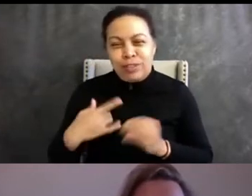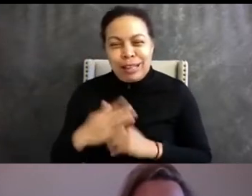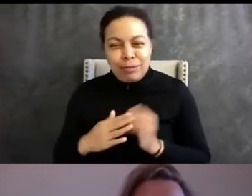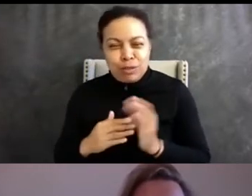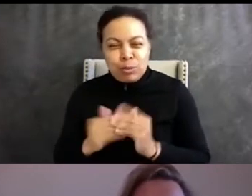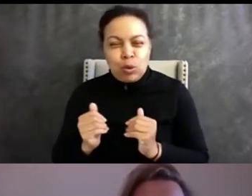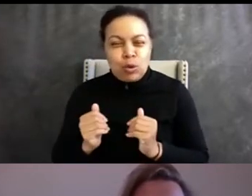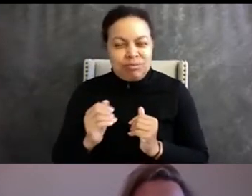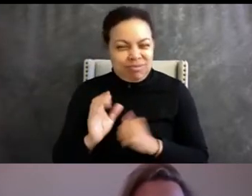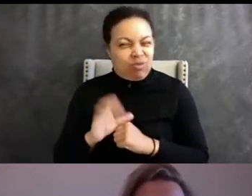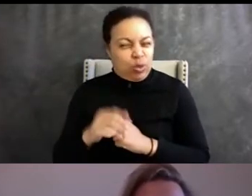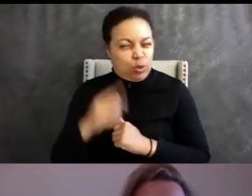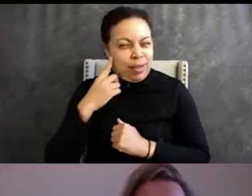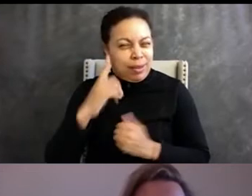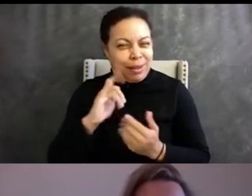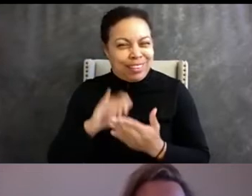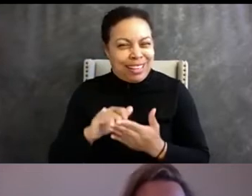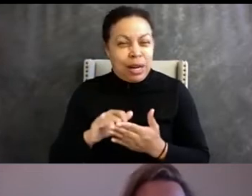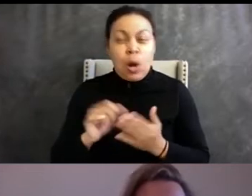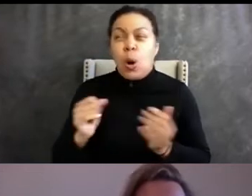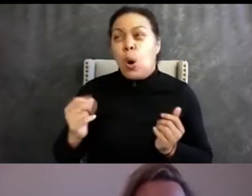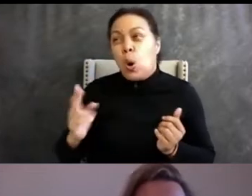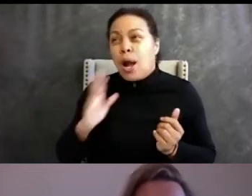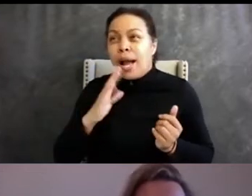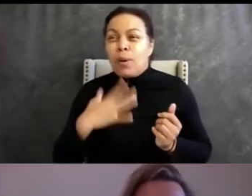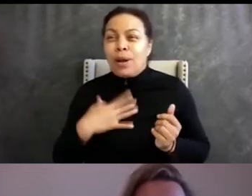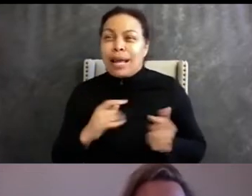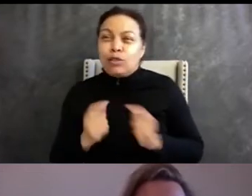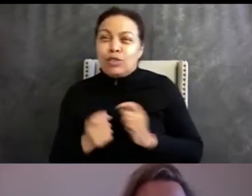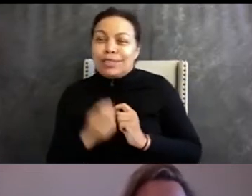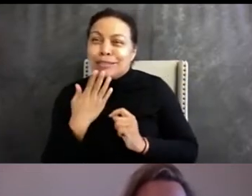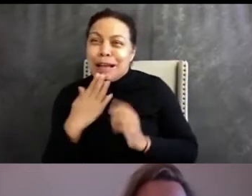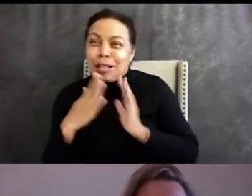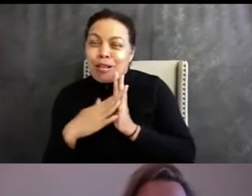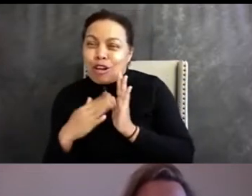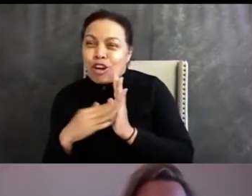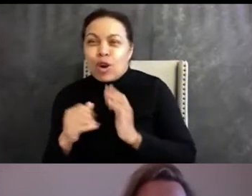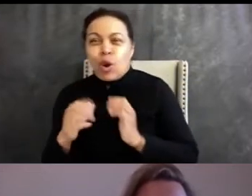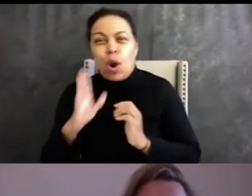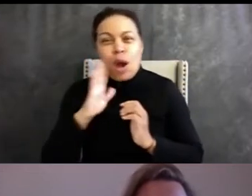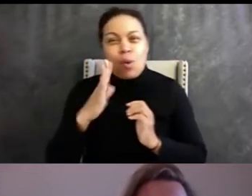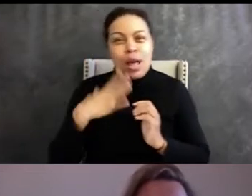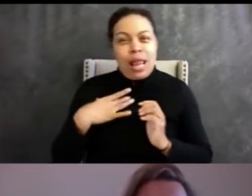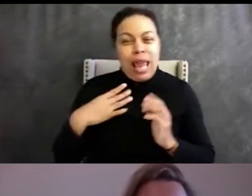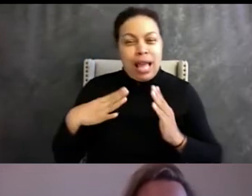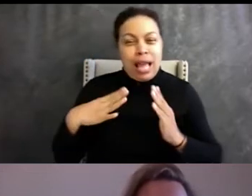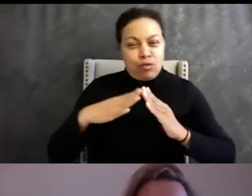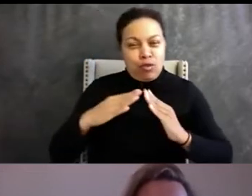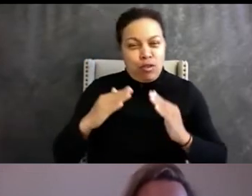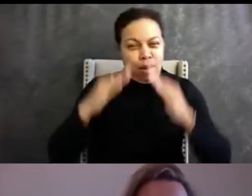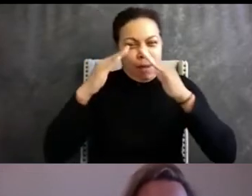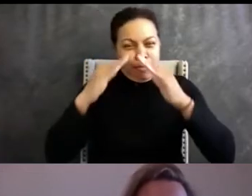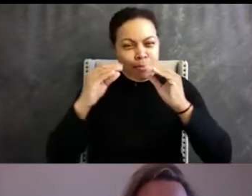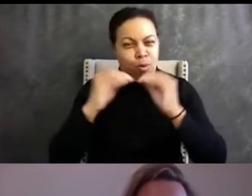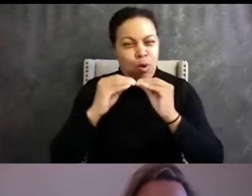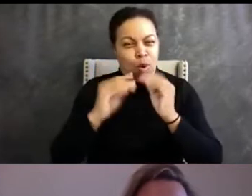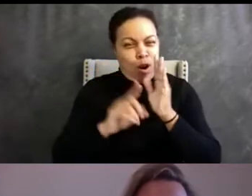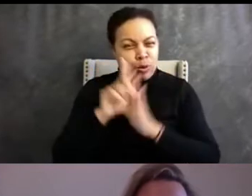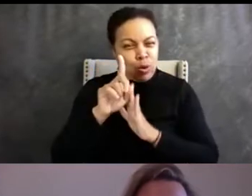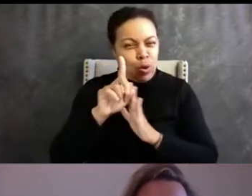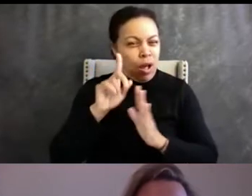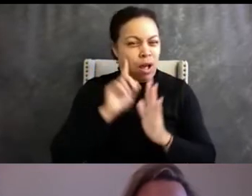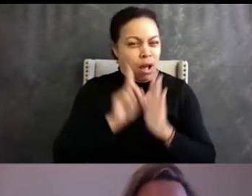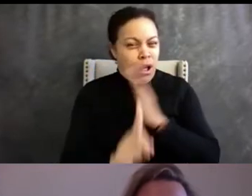Thinking about, oh, I would like to change the color, or I would like to raise the roof, are things that we have